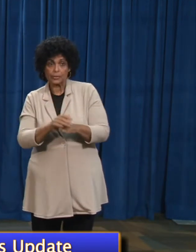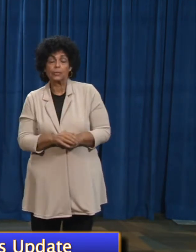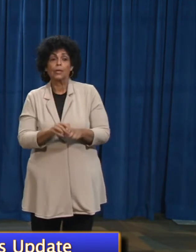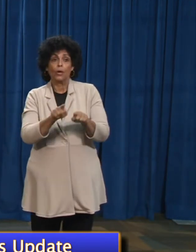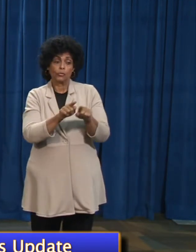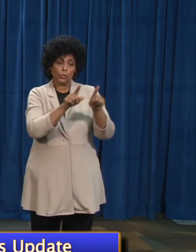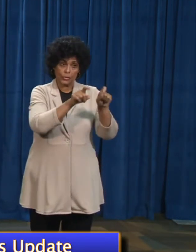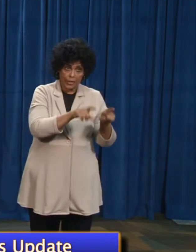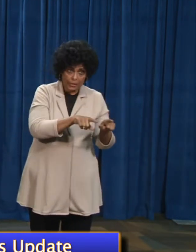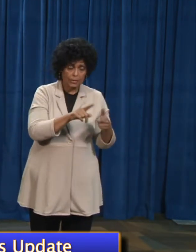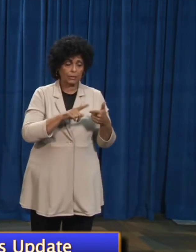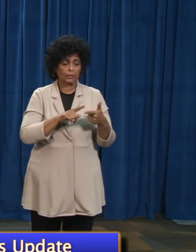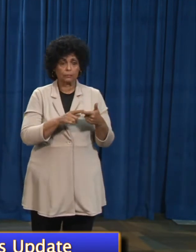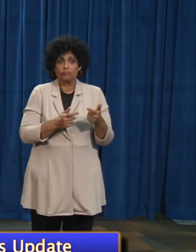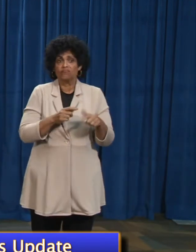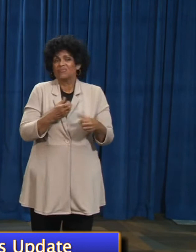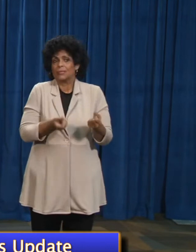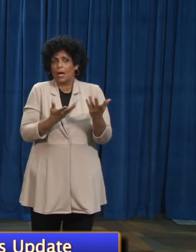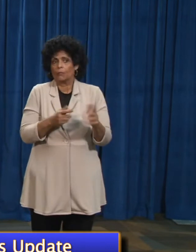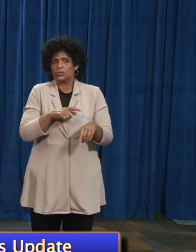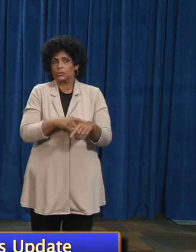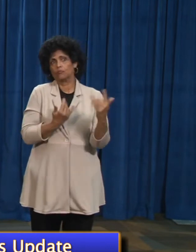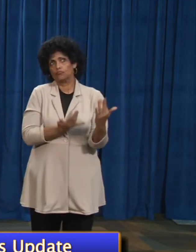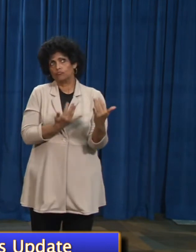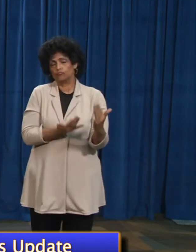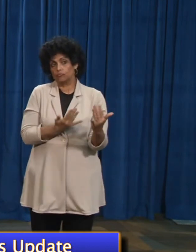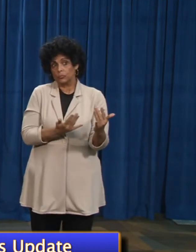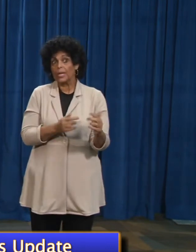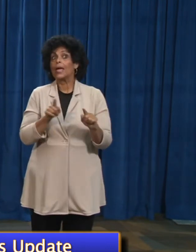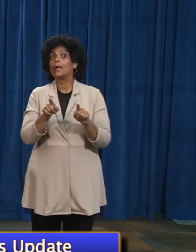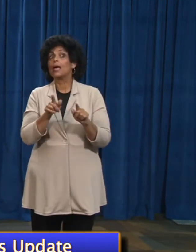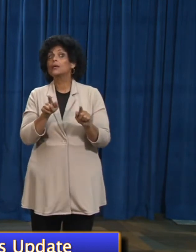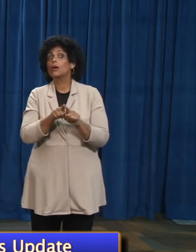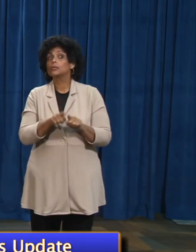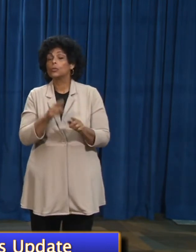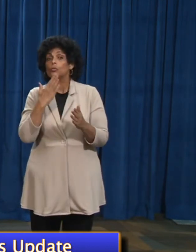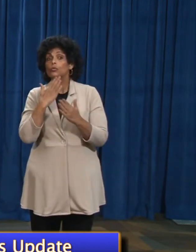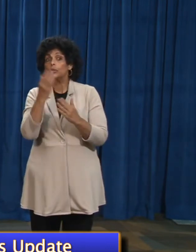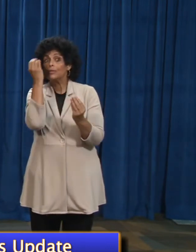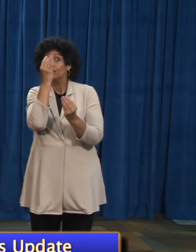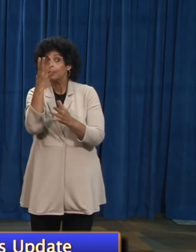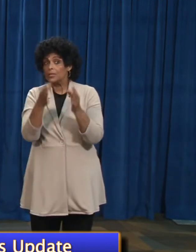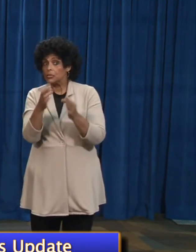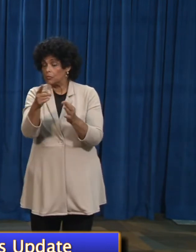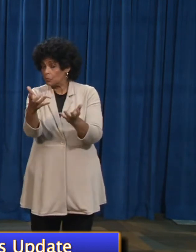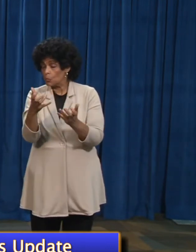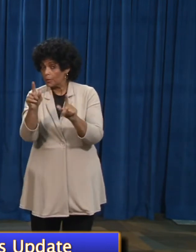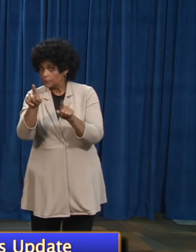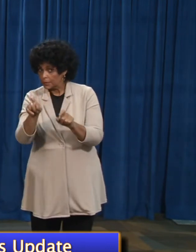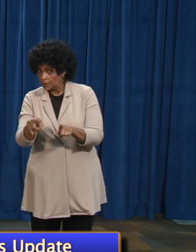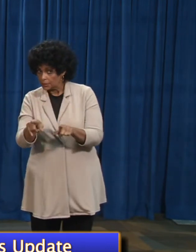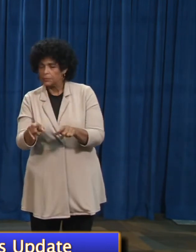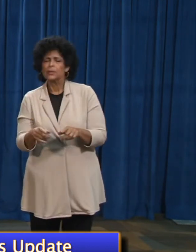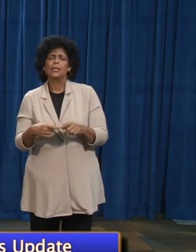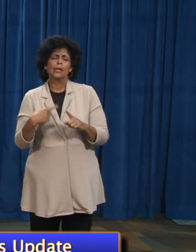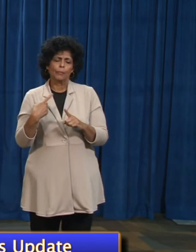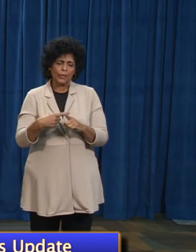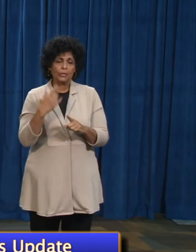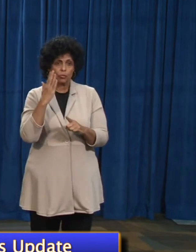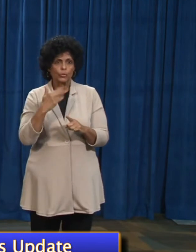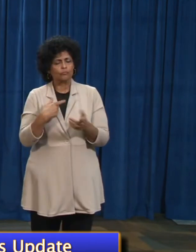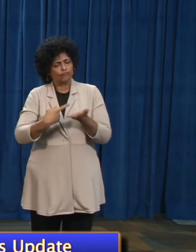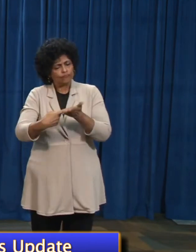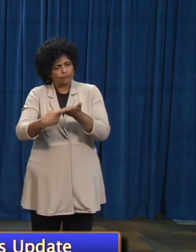wait times, and some good news for those wanting to be tested. And of course, there will be a dialogue on the importance